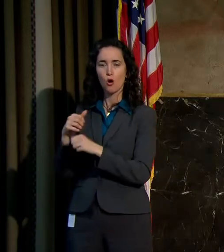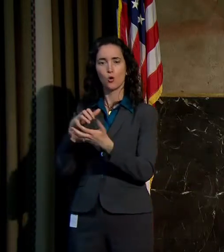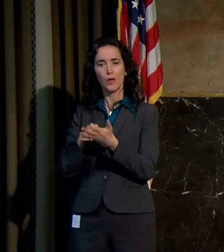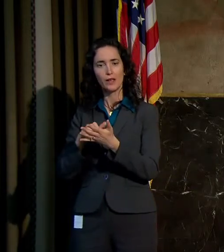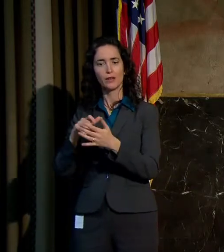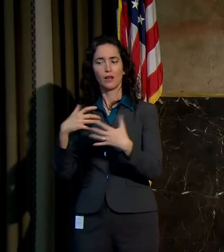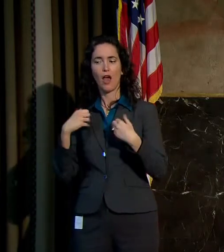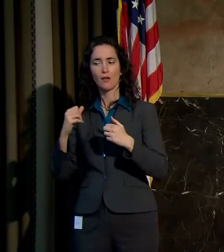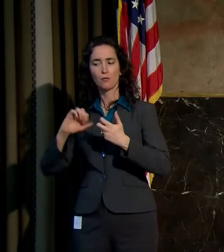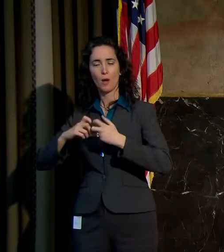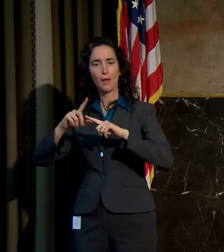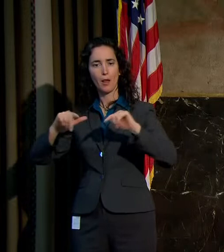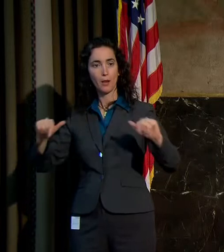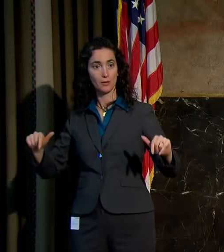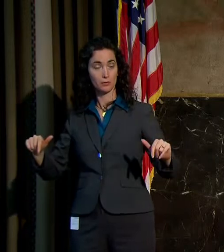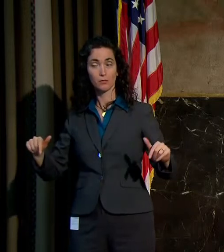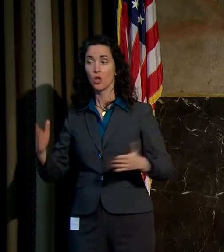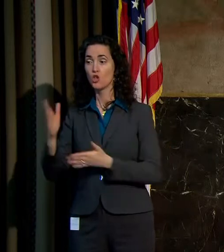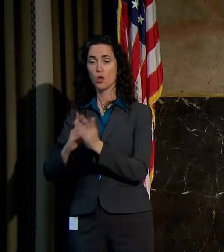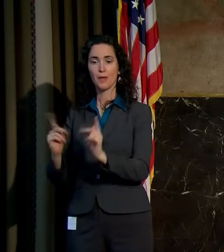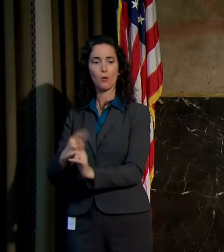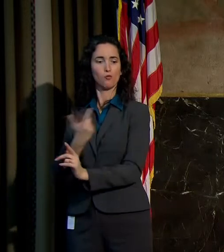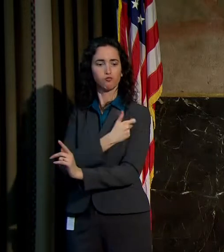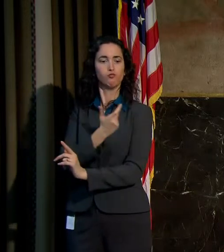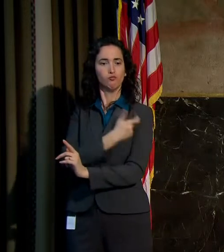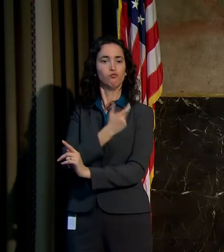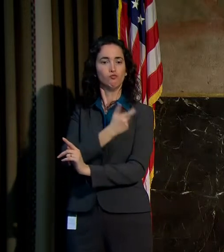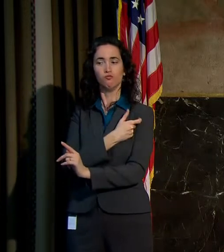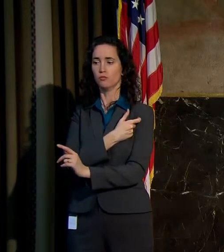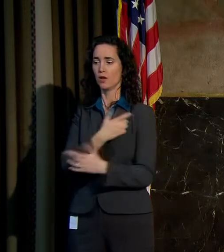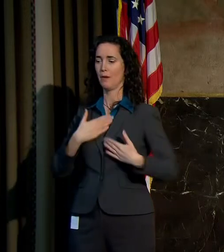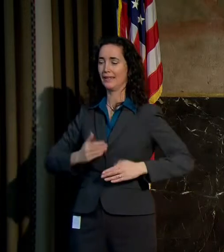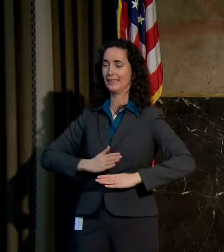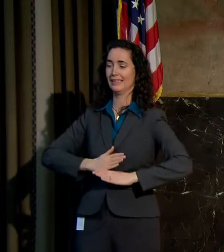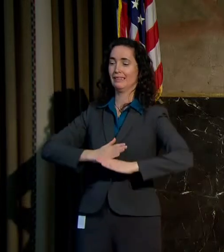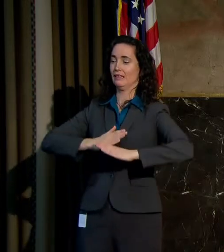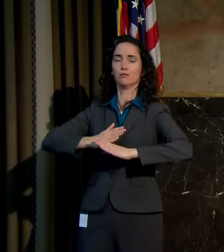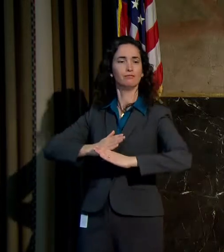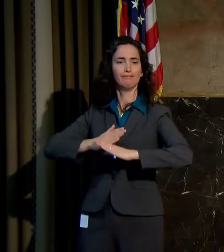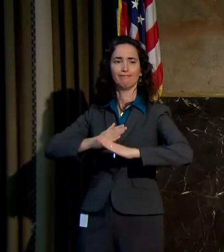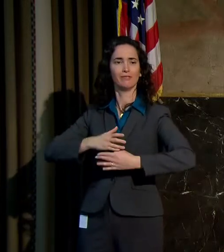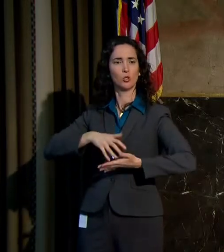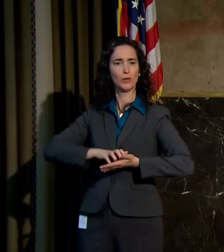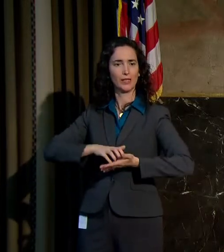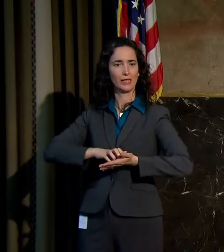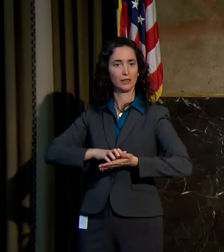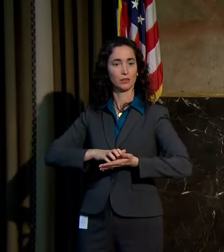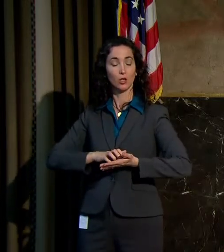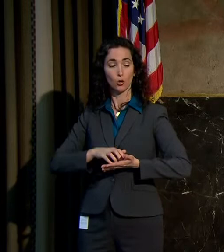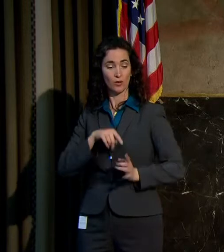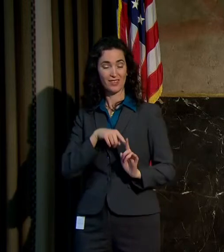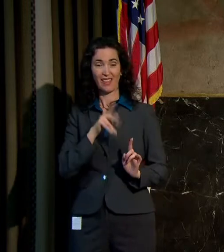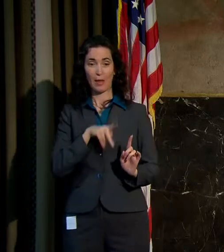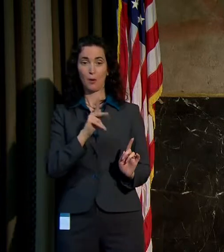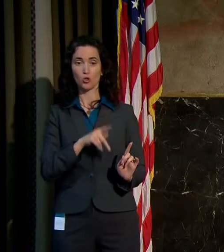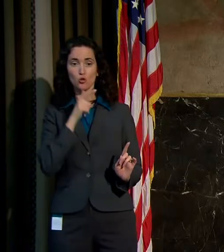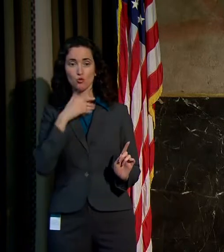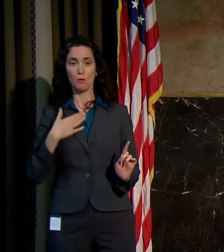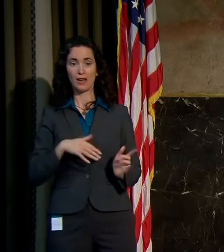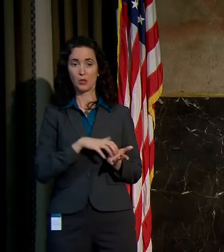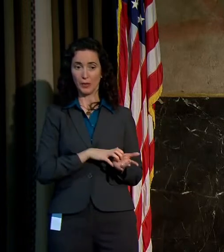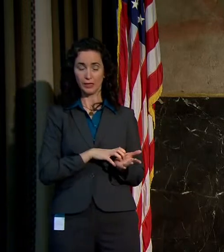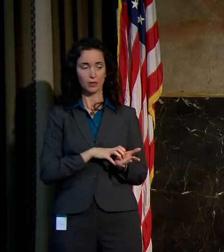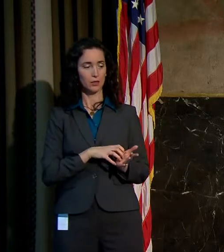might not mount an immune response that provides them protection. And for those people, it's important for those around them to do what they can to reduce